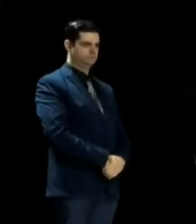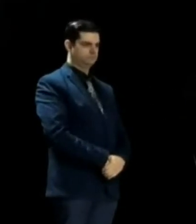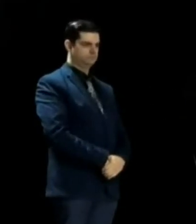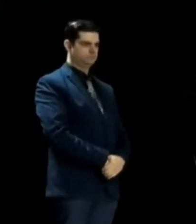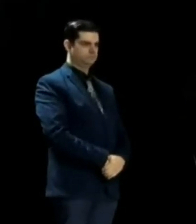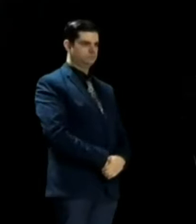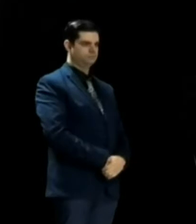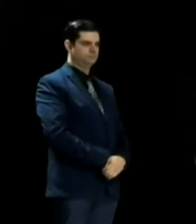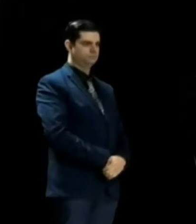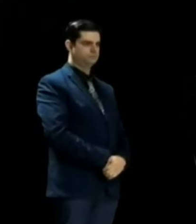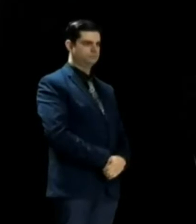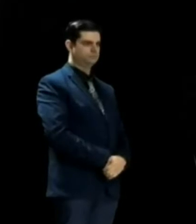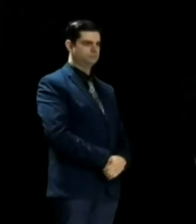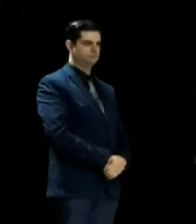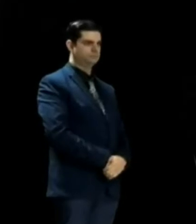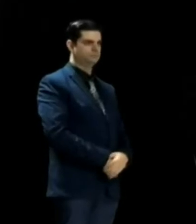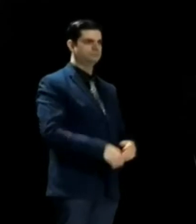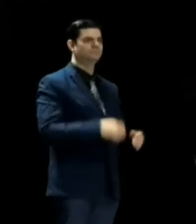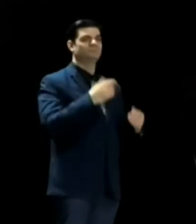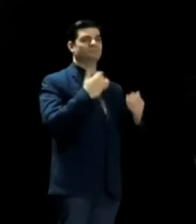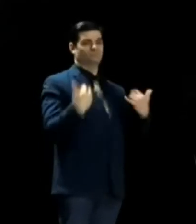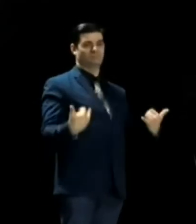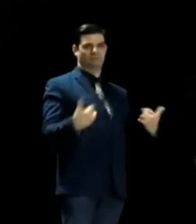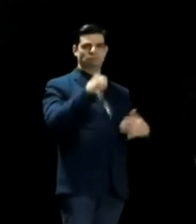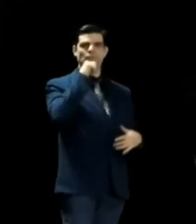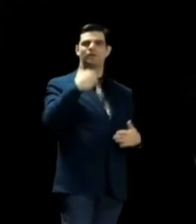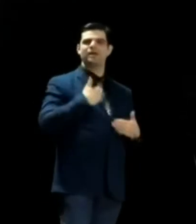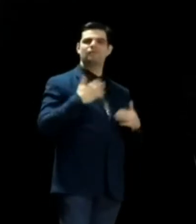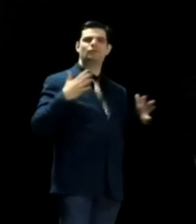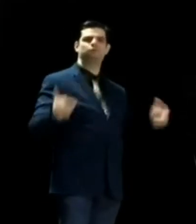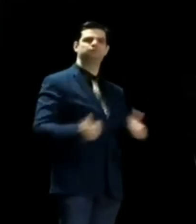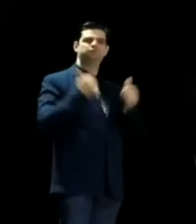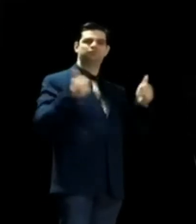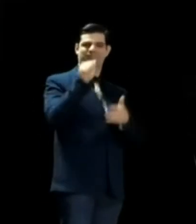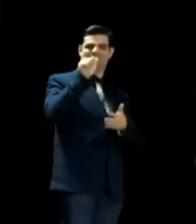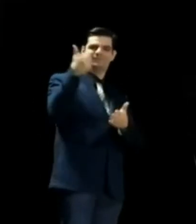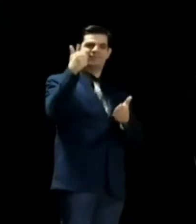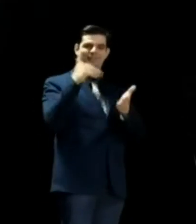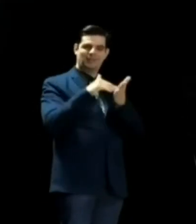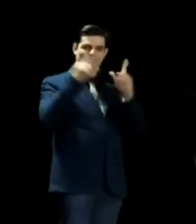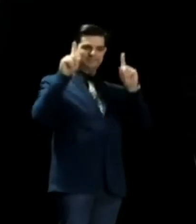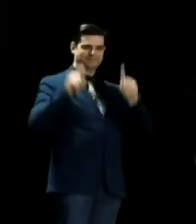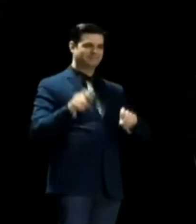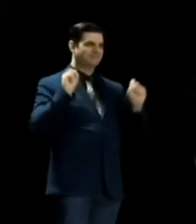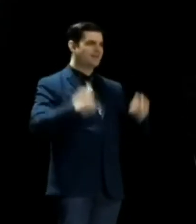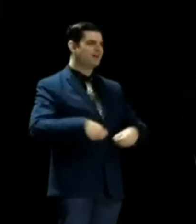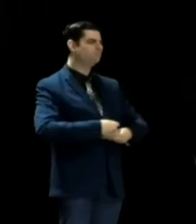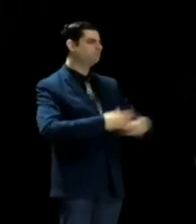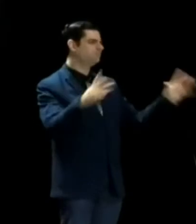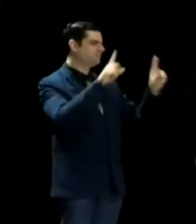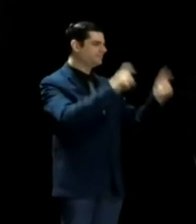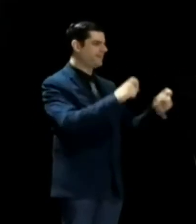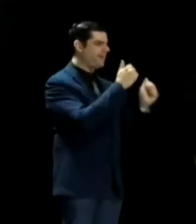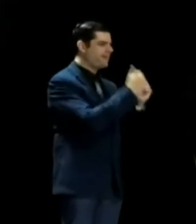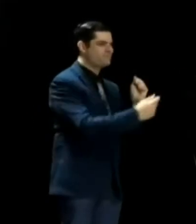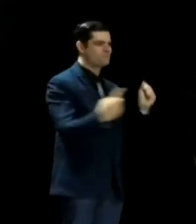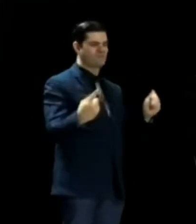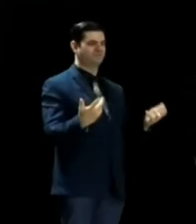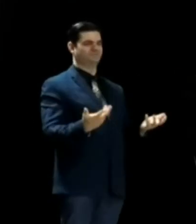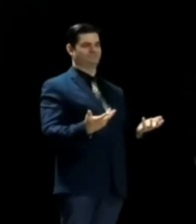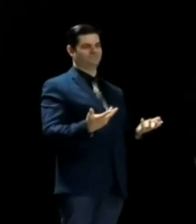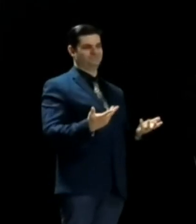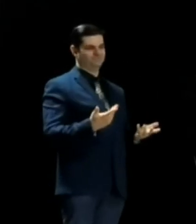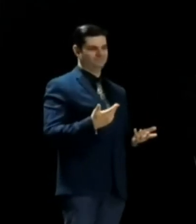thousands or tens of thousands of tests, but we have the resources to go and do this in populations where we see this virus